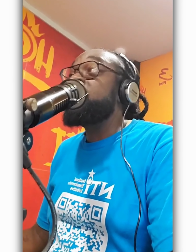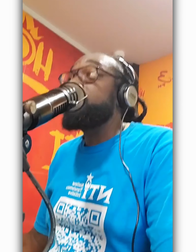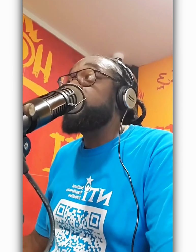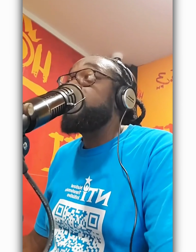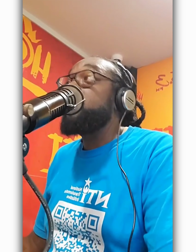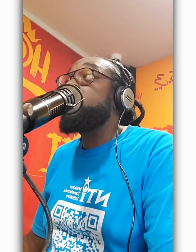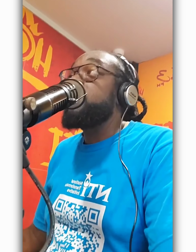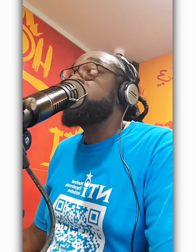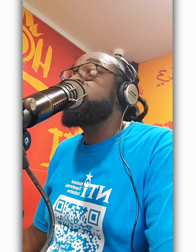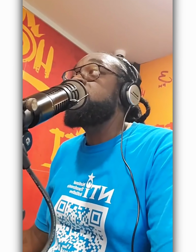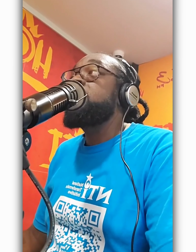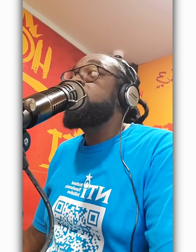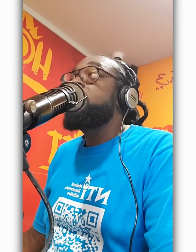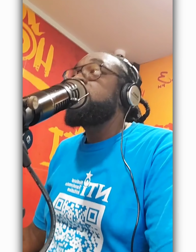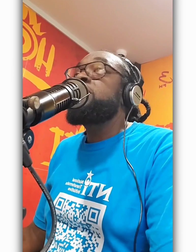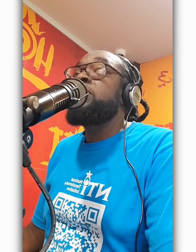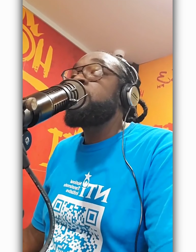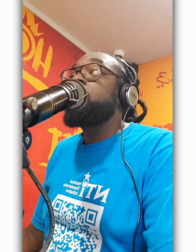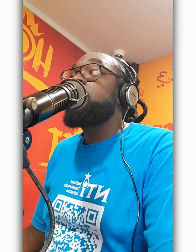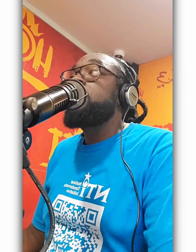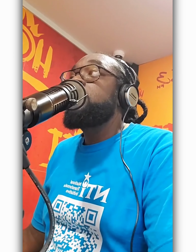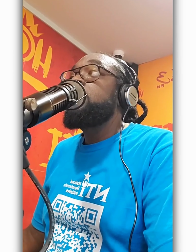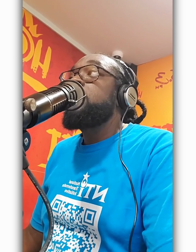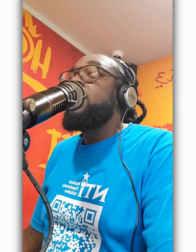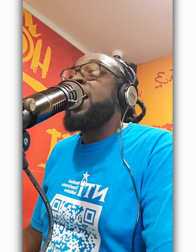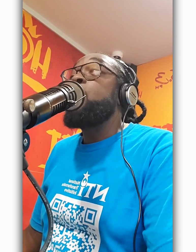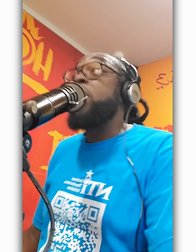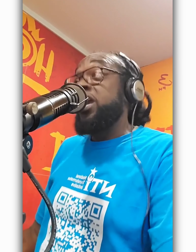representation from your community to you, and why?